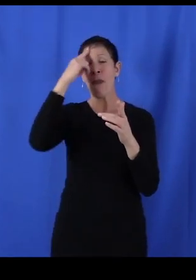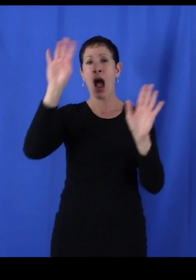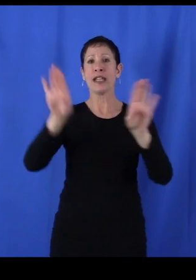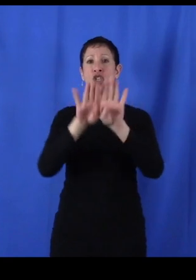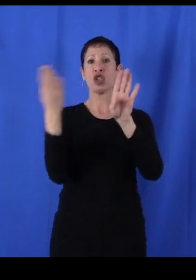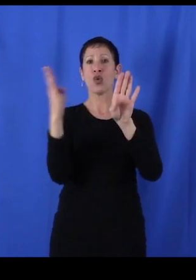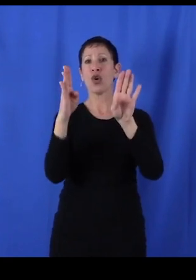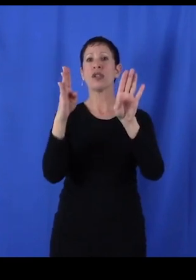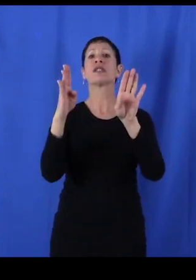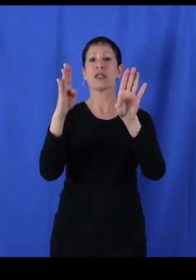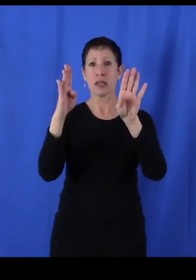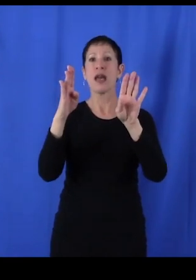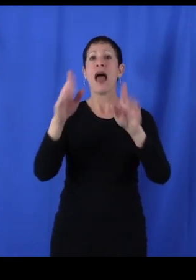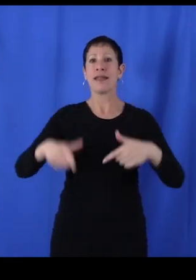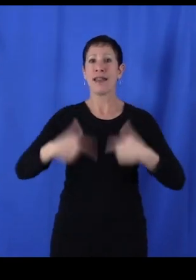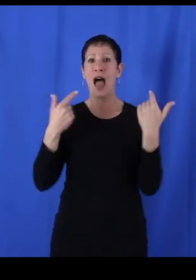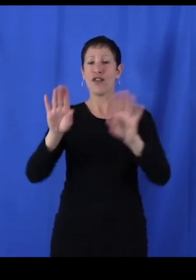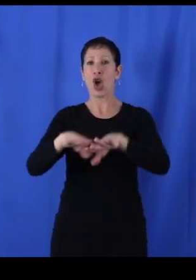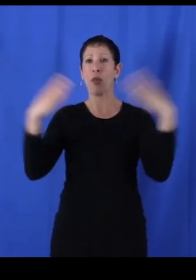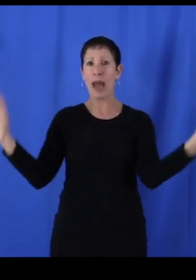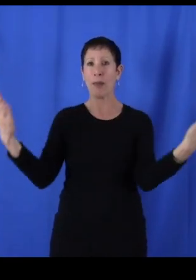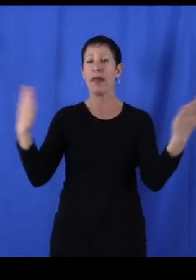Where minds, doors, and lives open up.